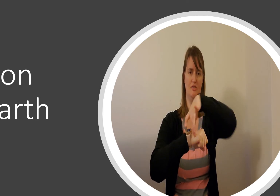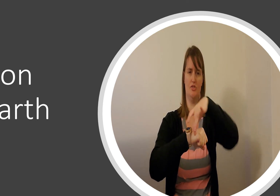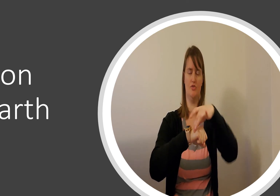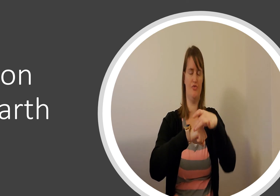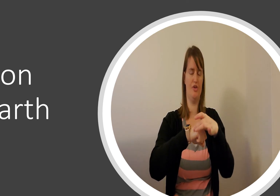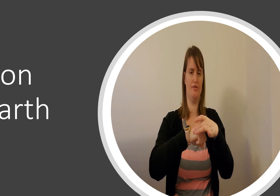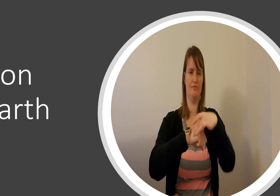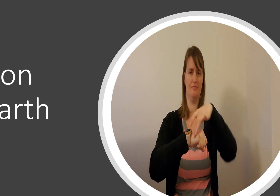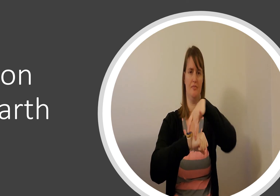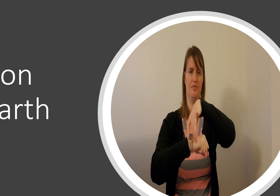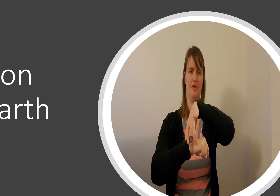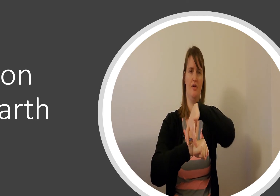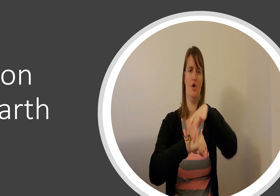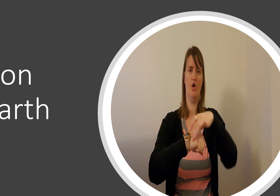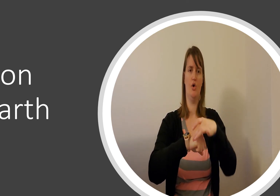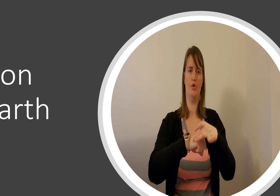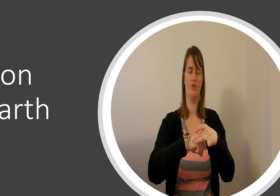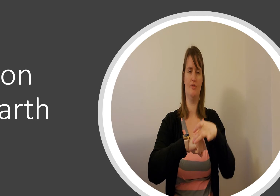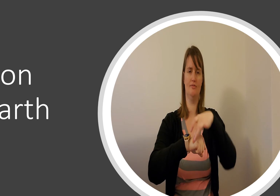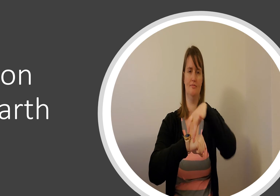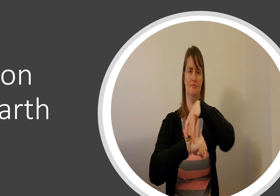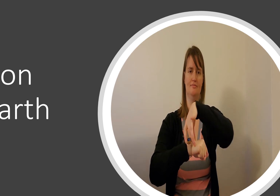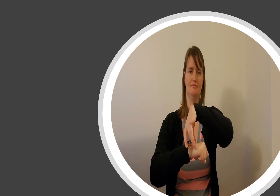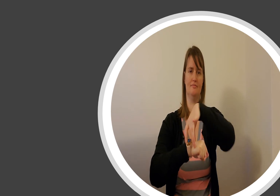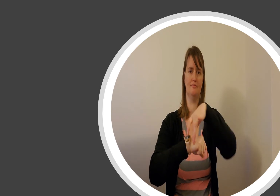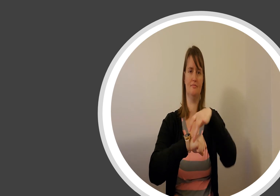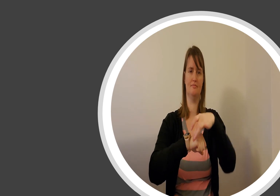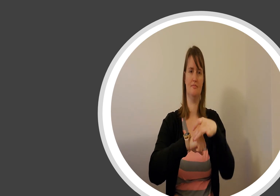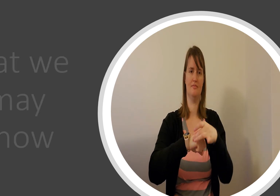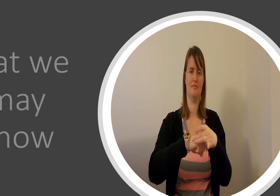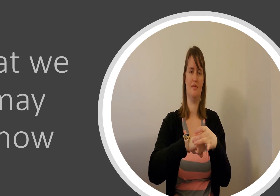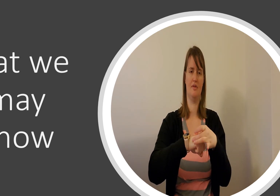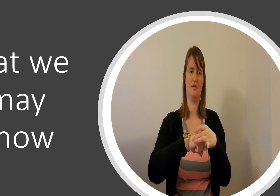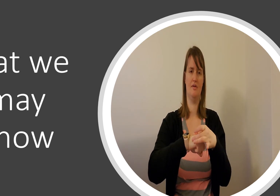a nice sphere. Earth.